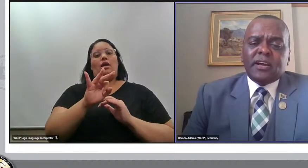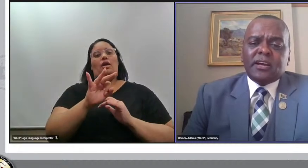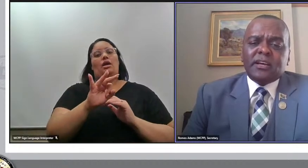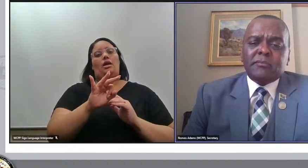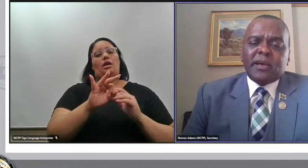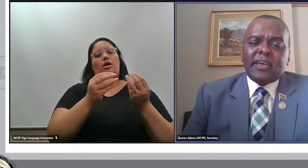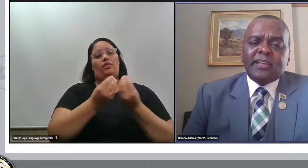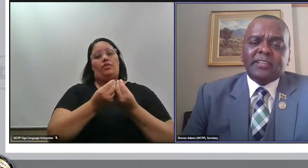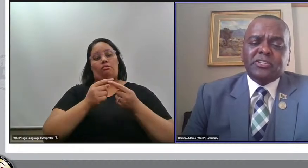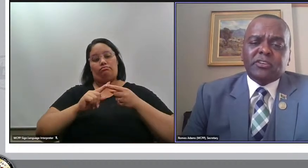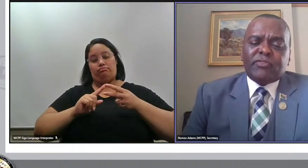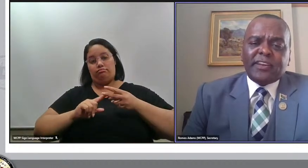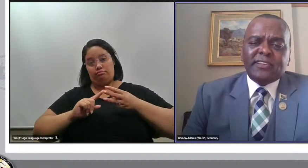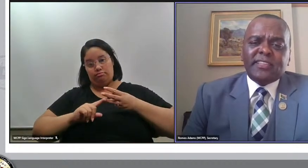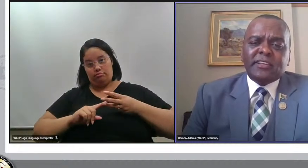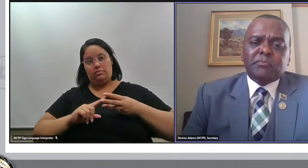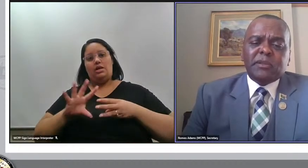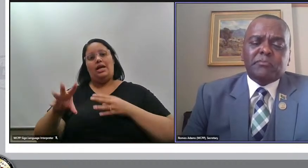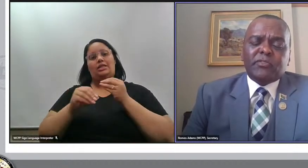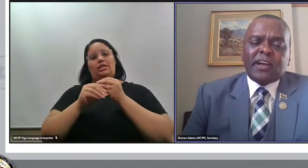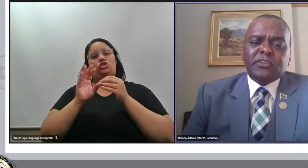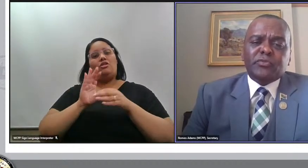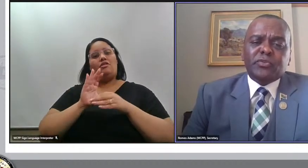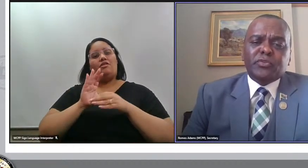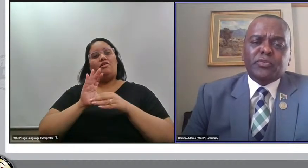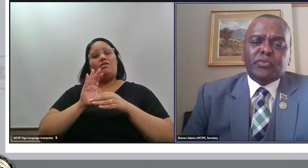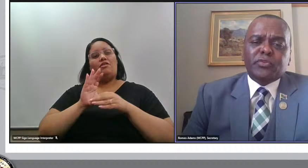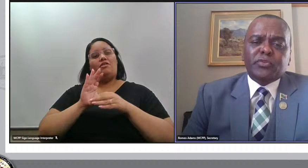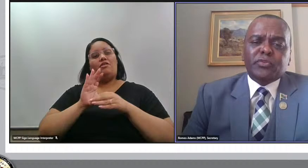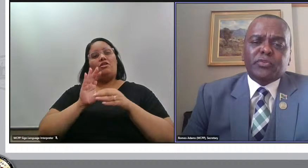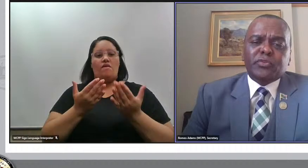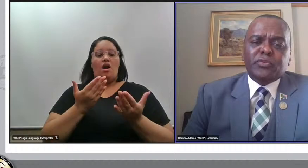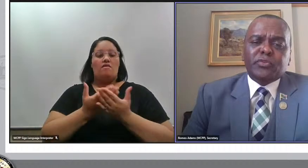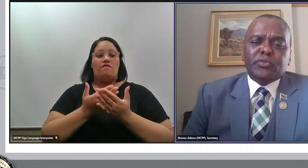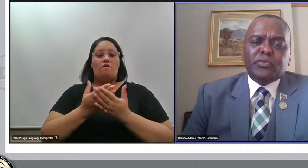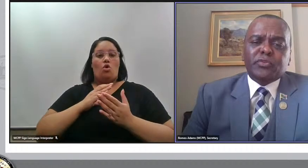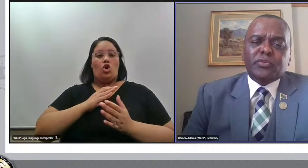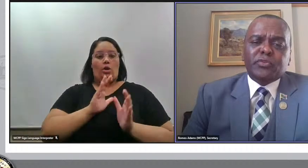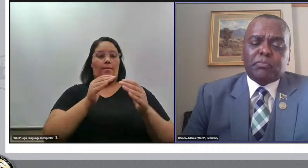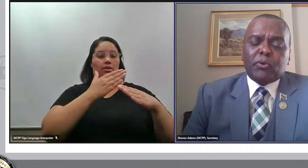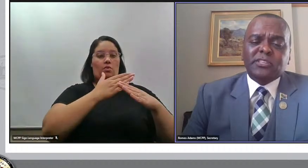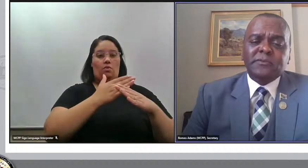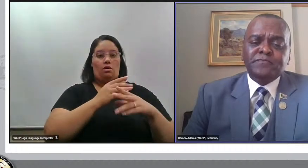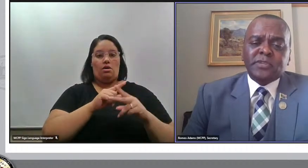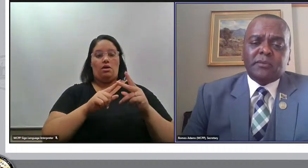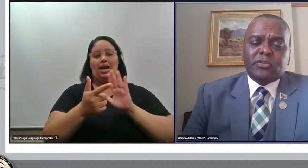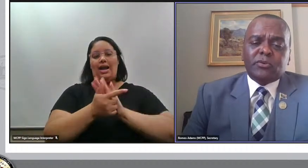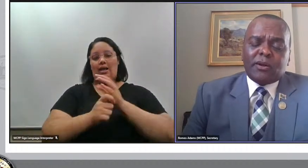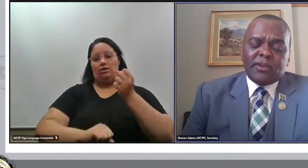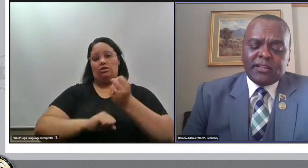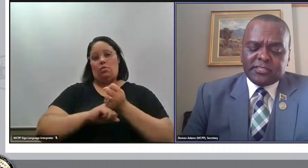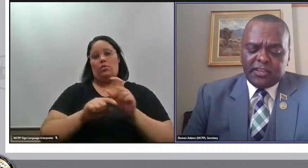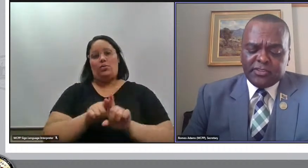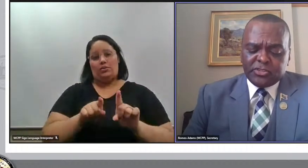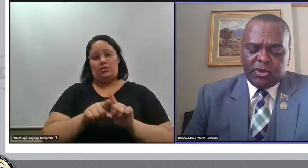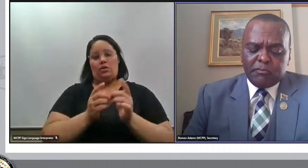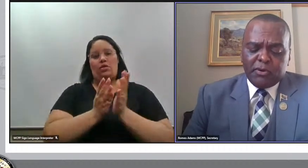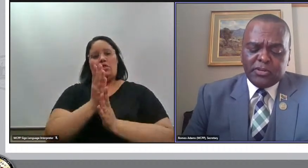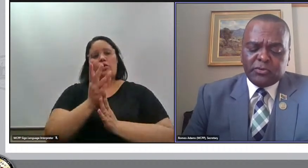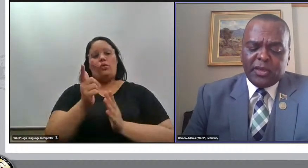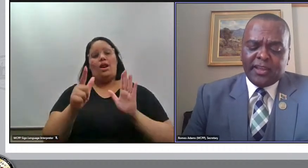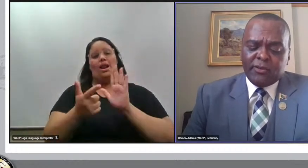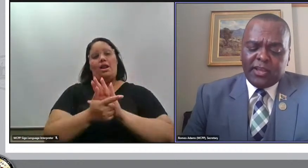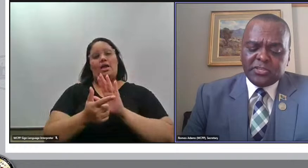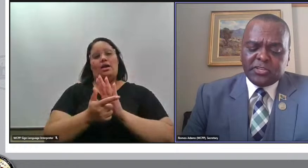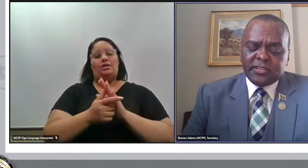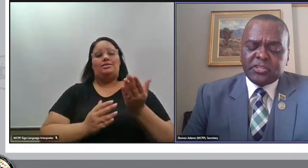of additional funding that had been provided for the work of committees, including legal support through our legal services